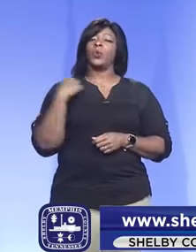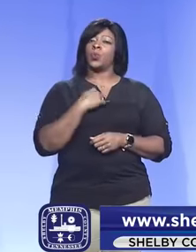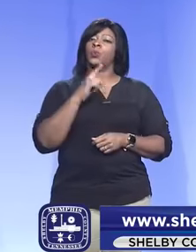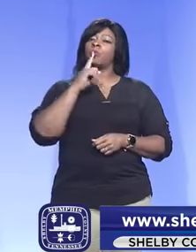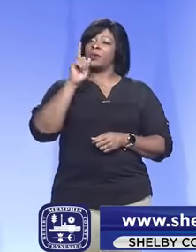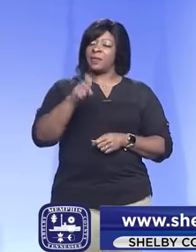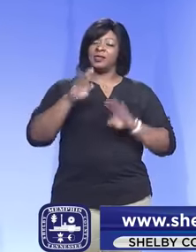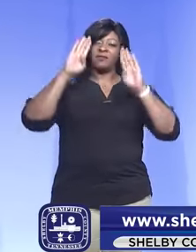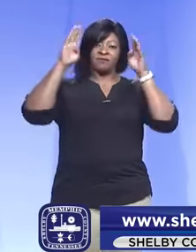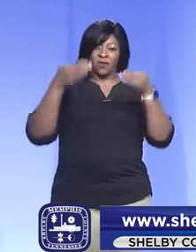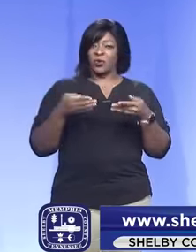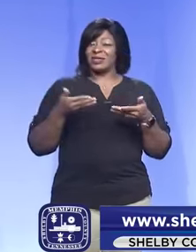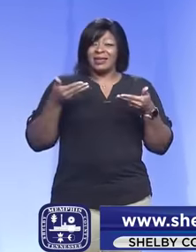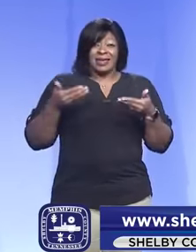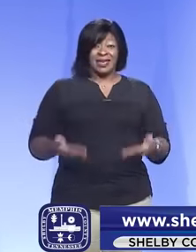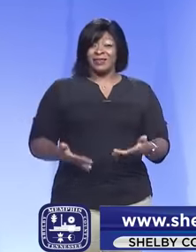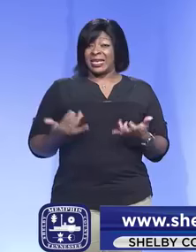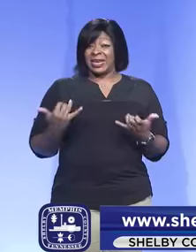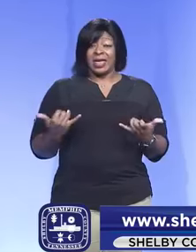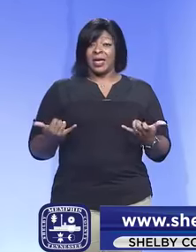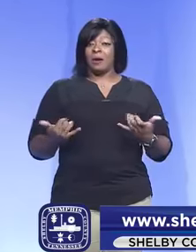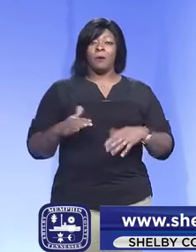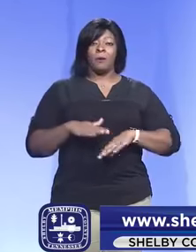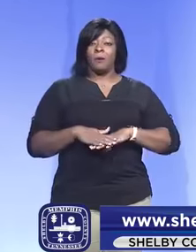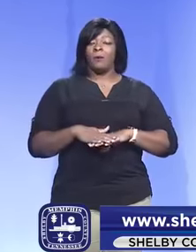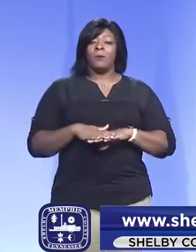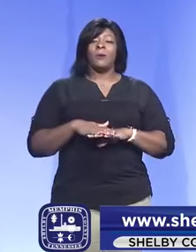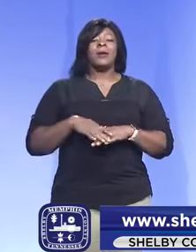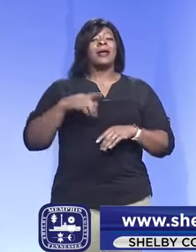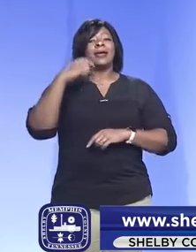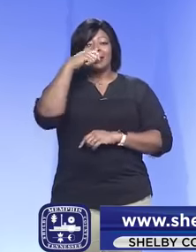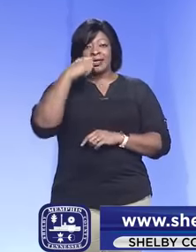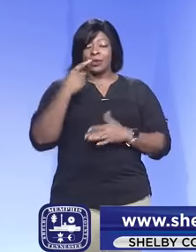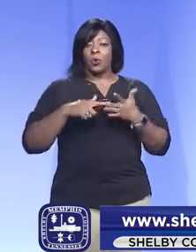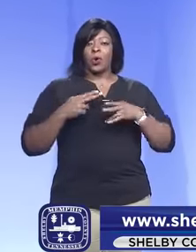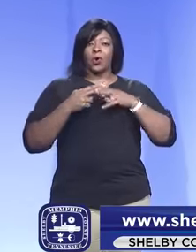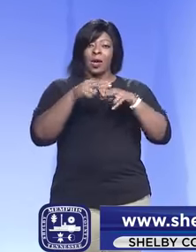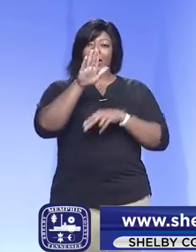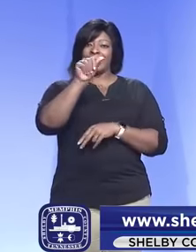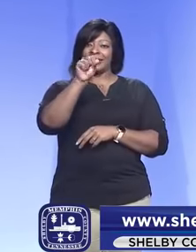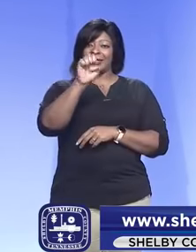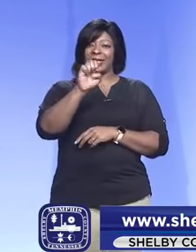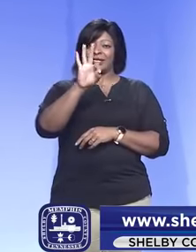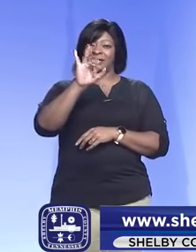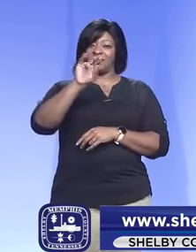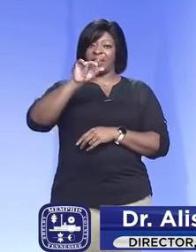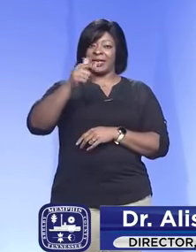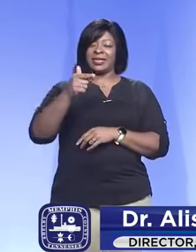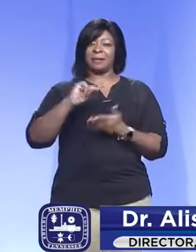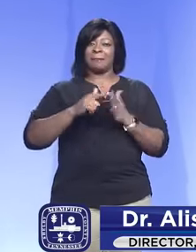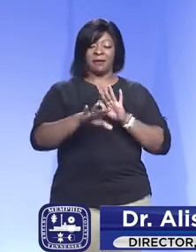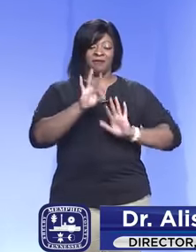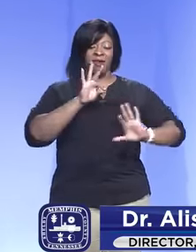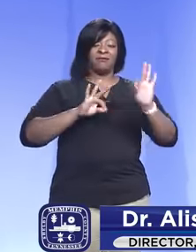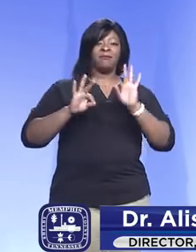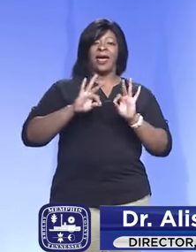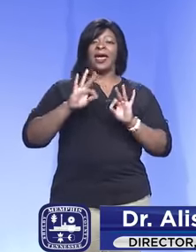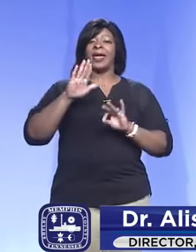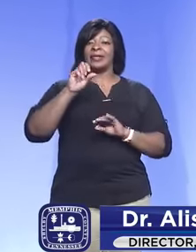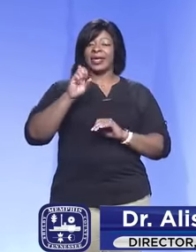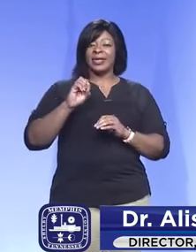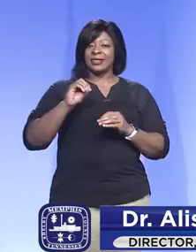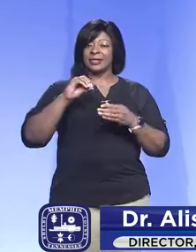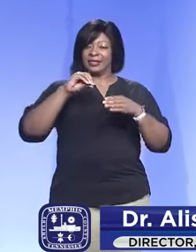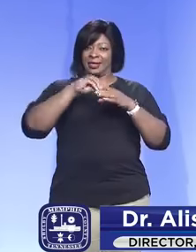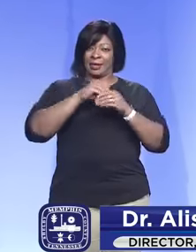have to focus very heavily right now on testing and what we call case finding in public health, but identifying those